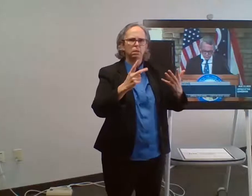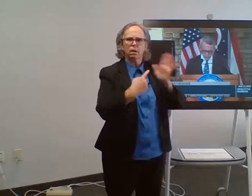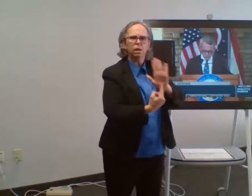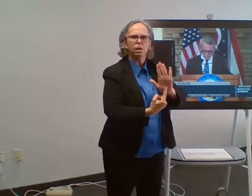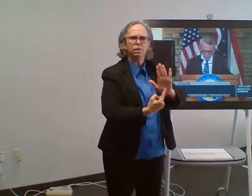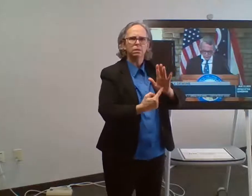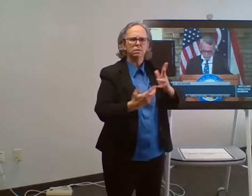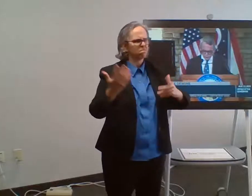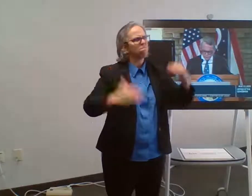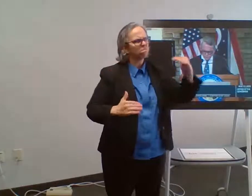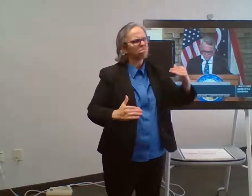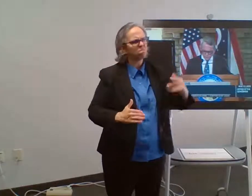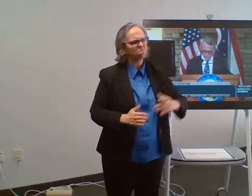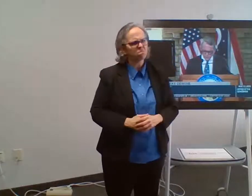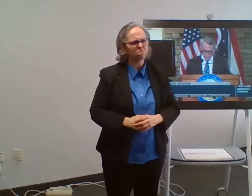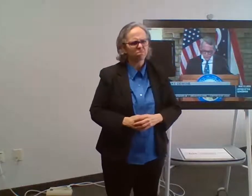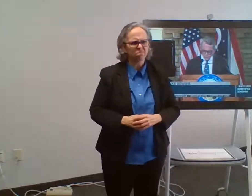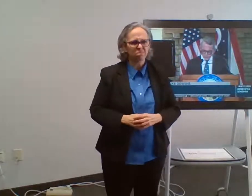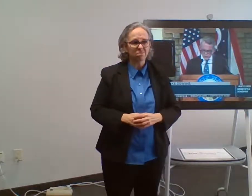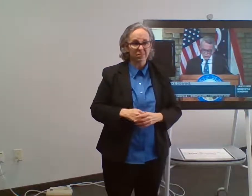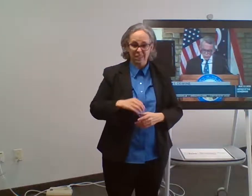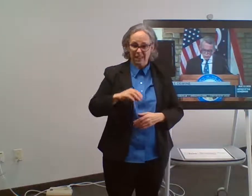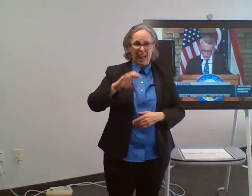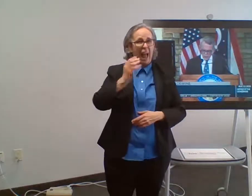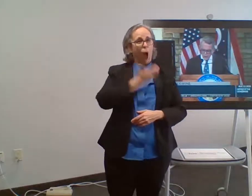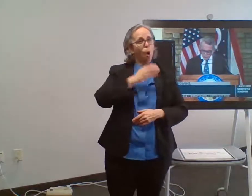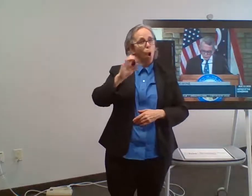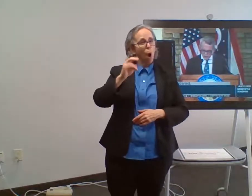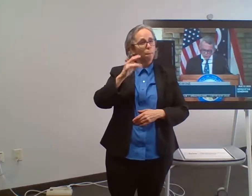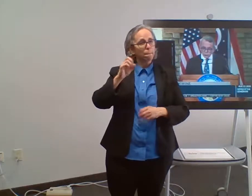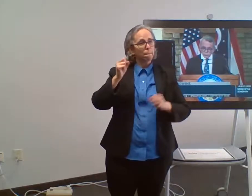14% of Ohio's population, represent